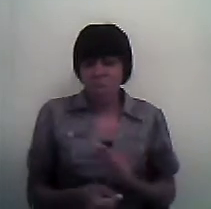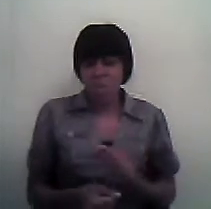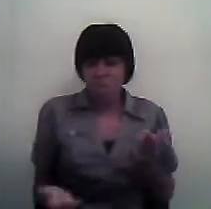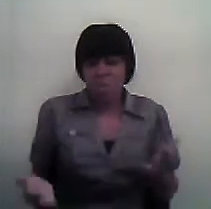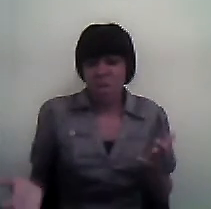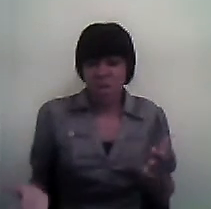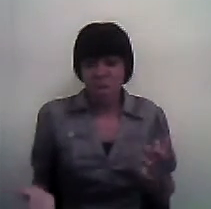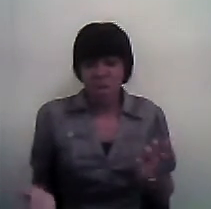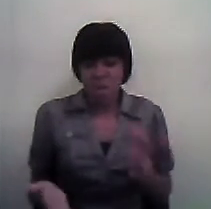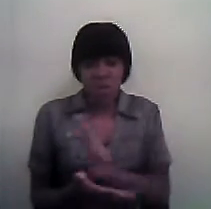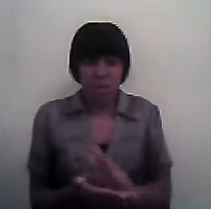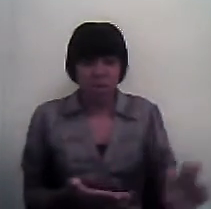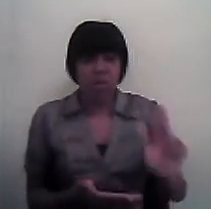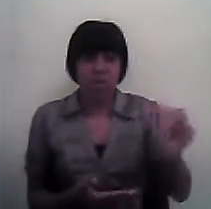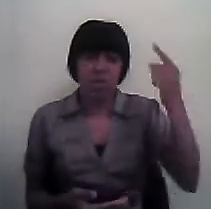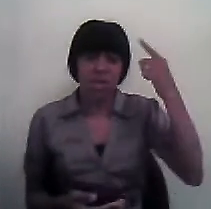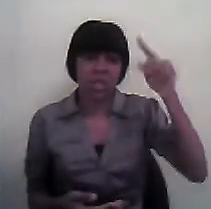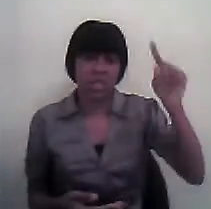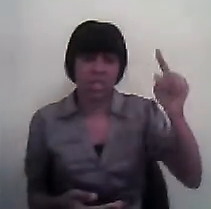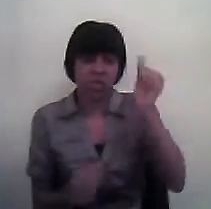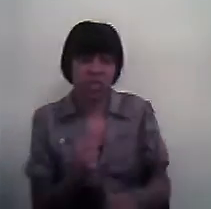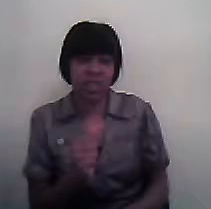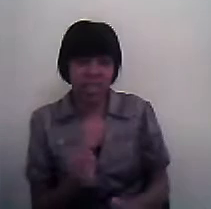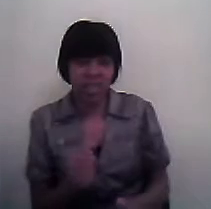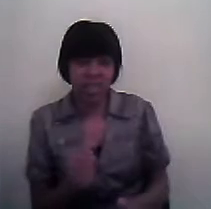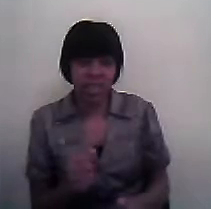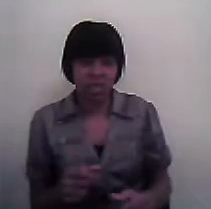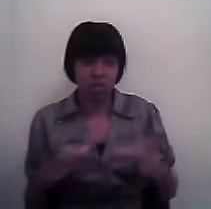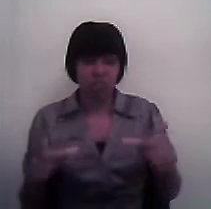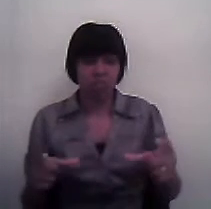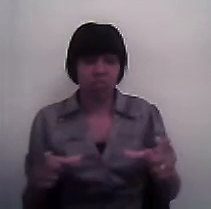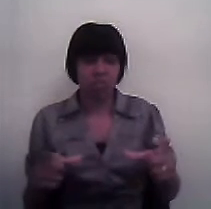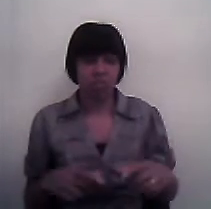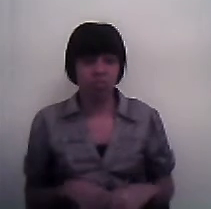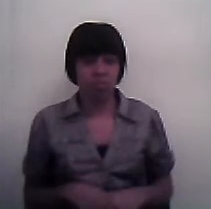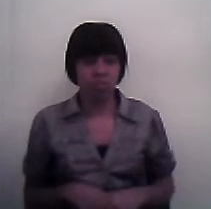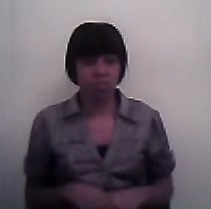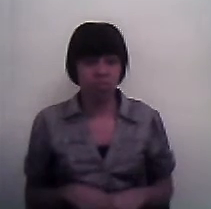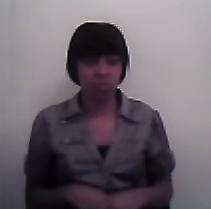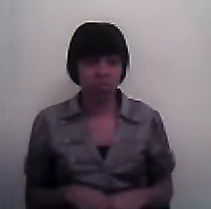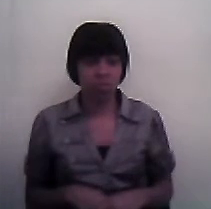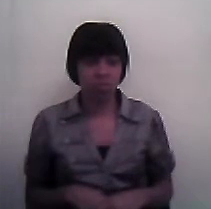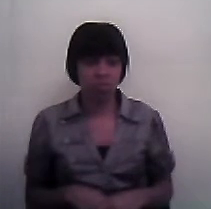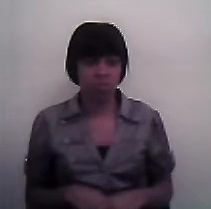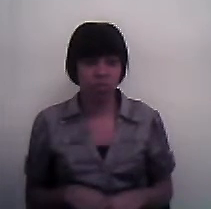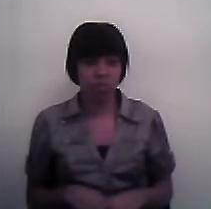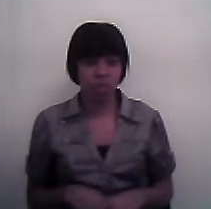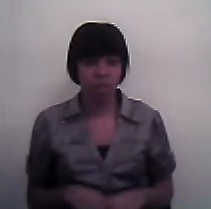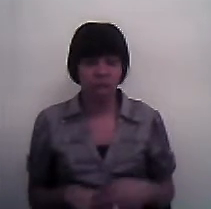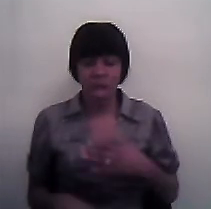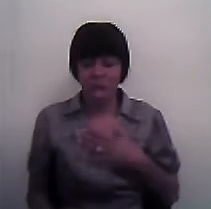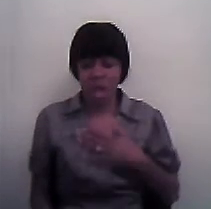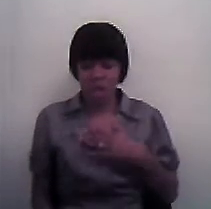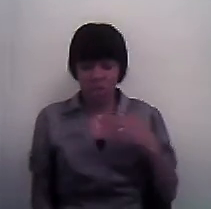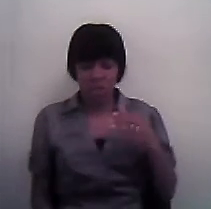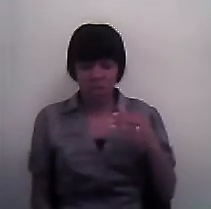guest speaker come to class from each of those areas and do a little mini lecture on some important content that